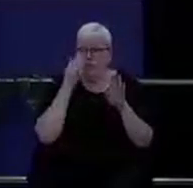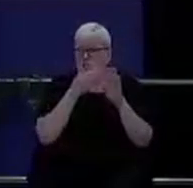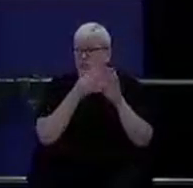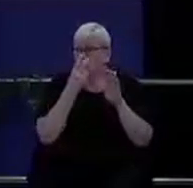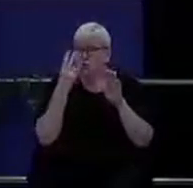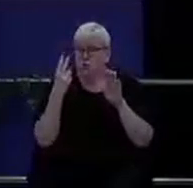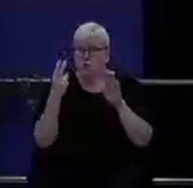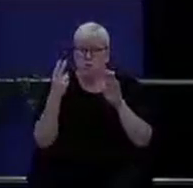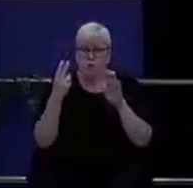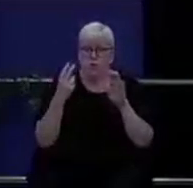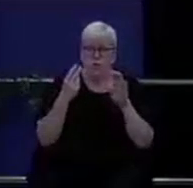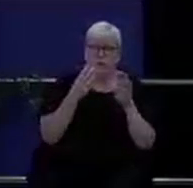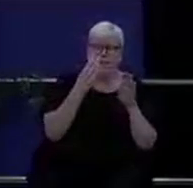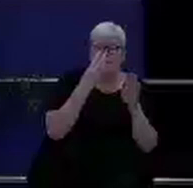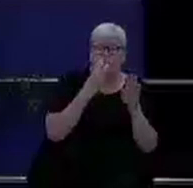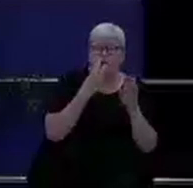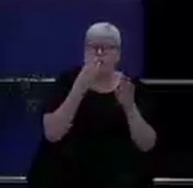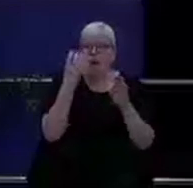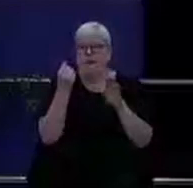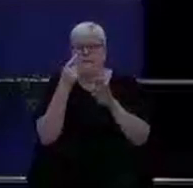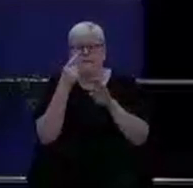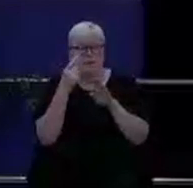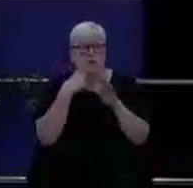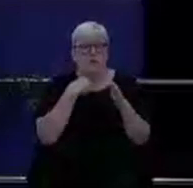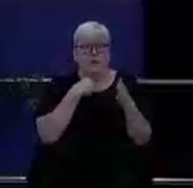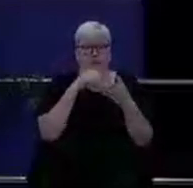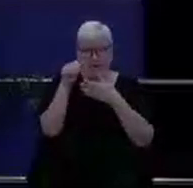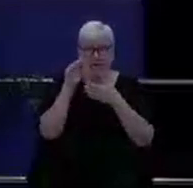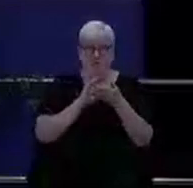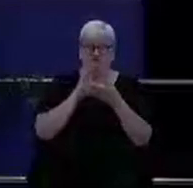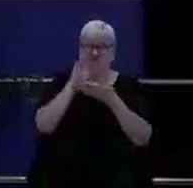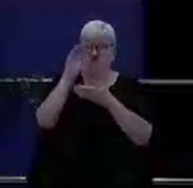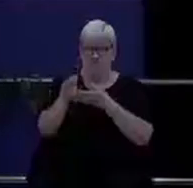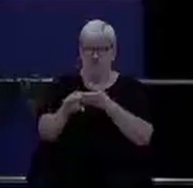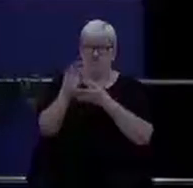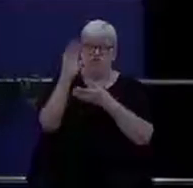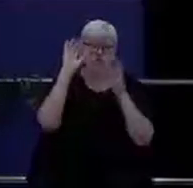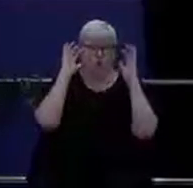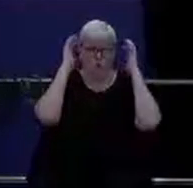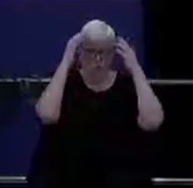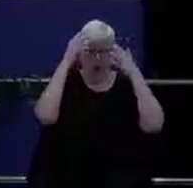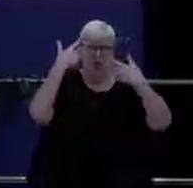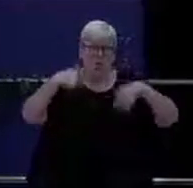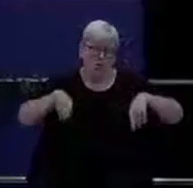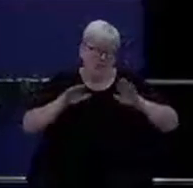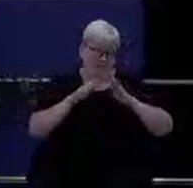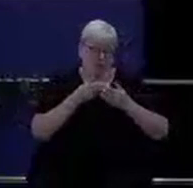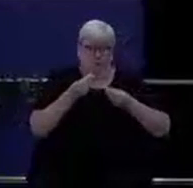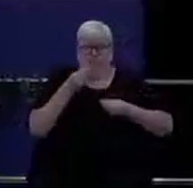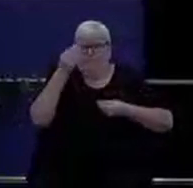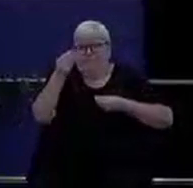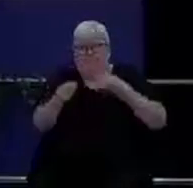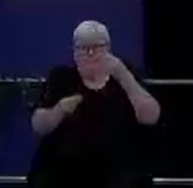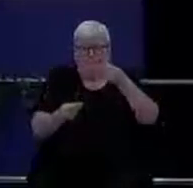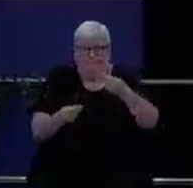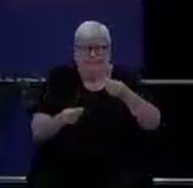sure if all three are in the audience. So yes, we have paid them the large cash sums. So they don't worry. They're not just getting copies of the Quarry Wood.